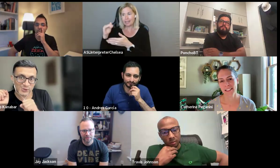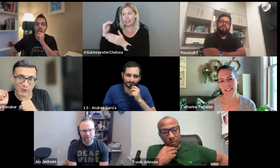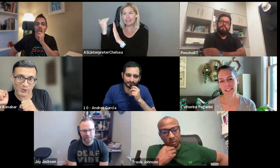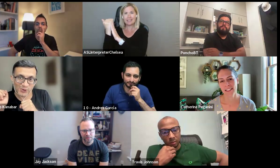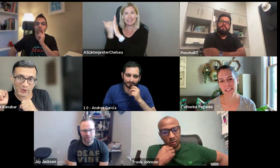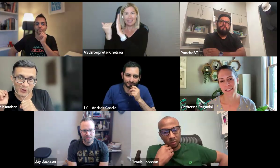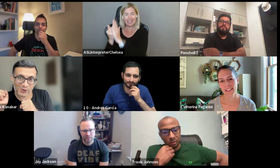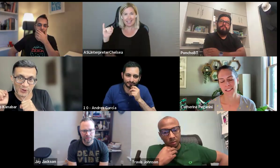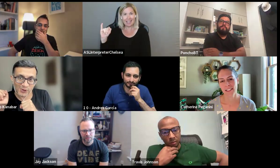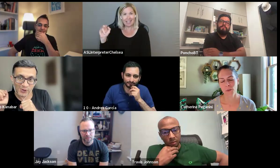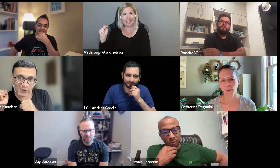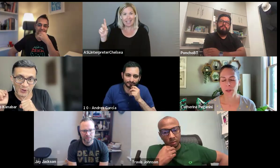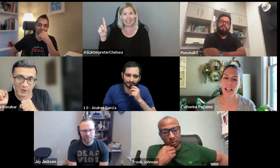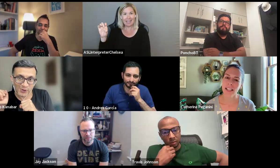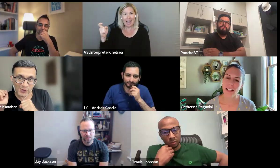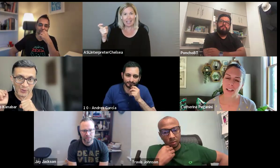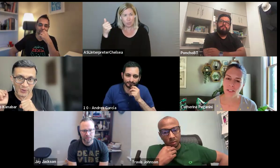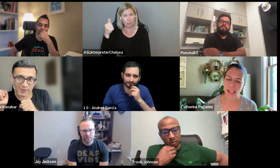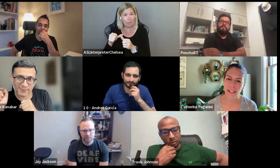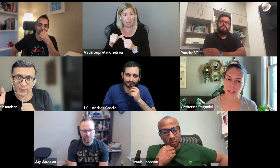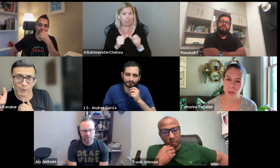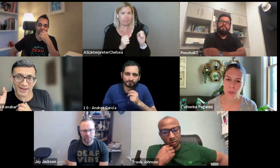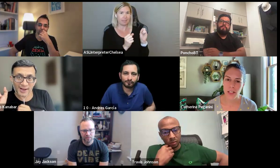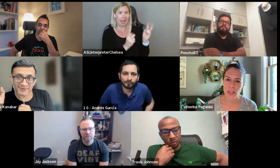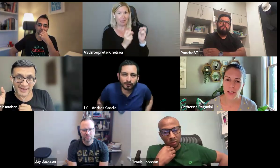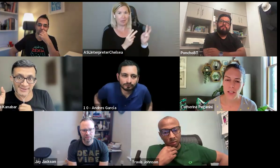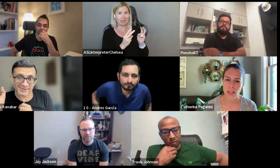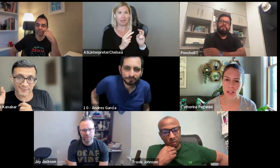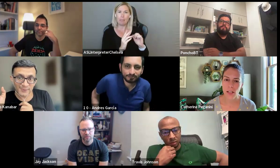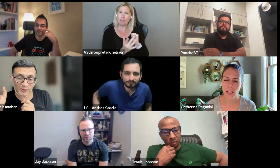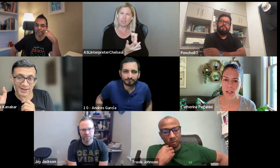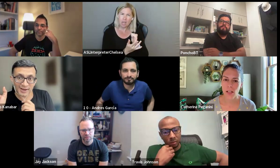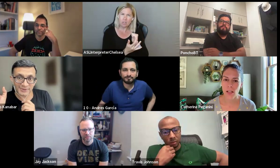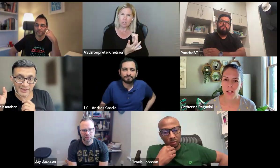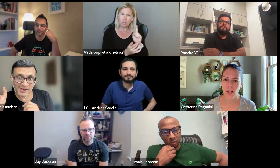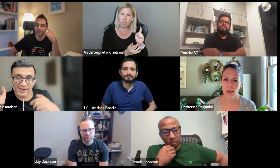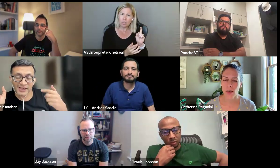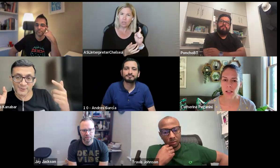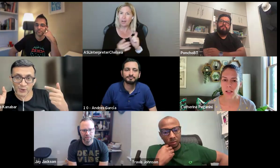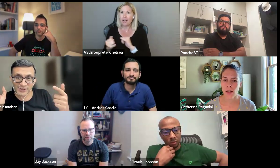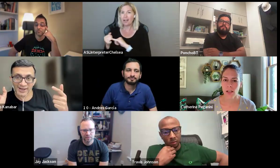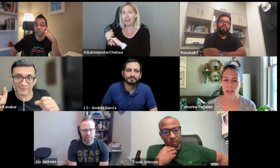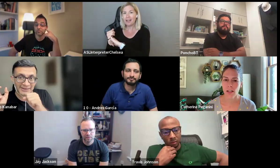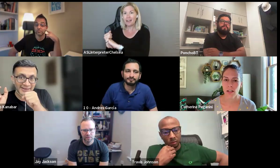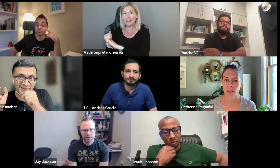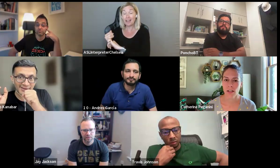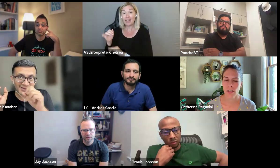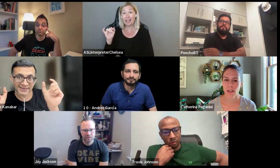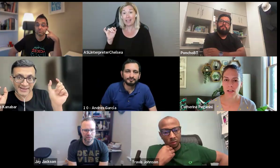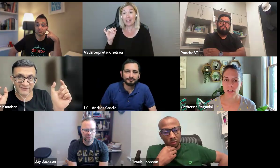show. But like technical Project projects. I'm there. Project I'm there. Each project lead is they give